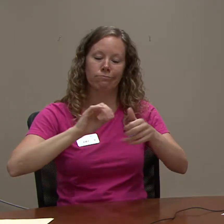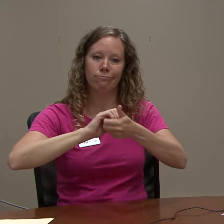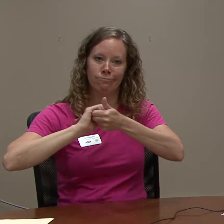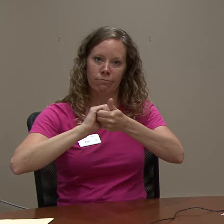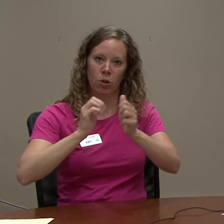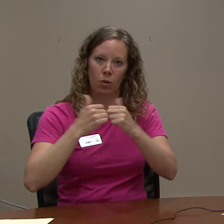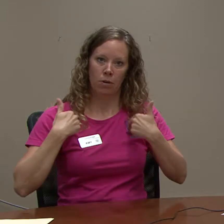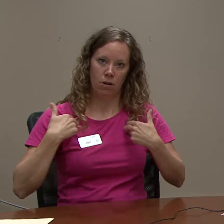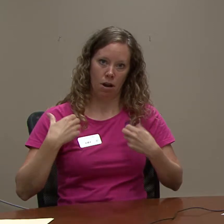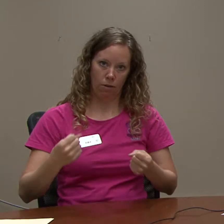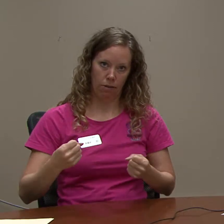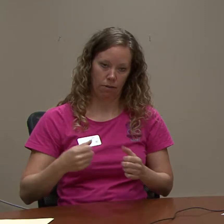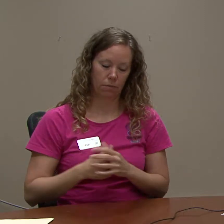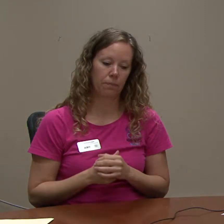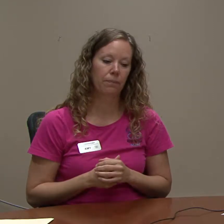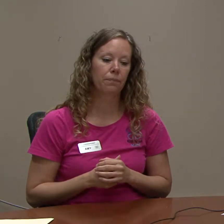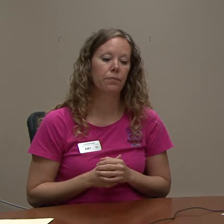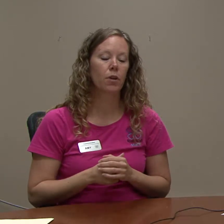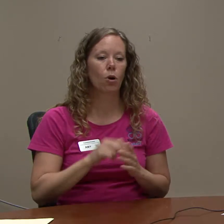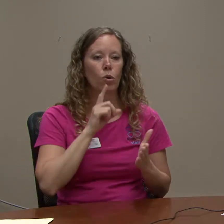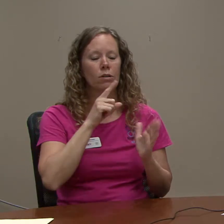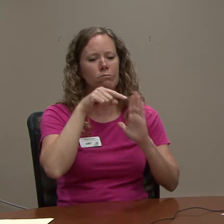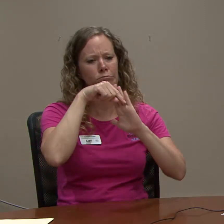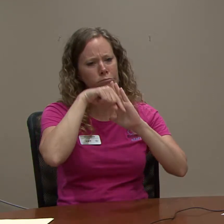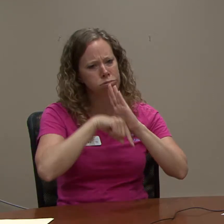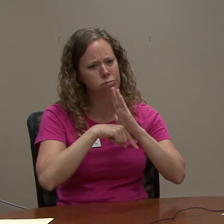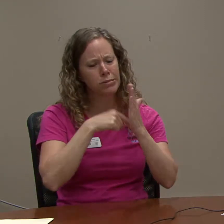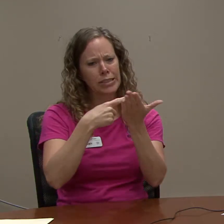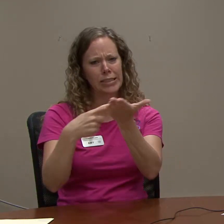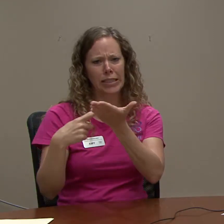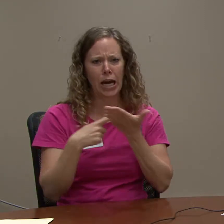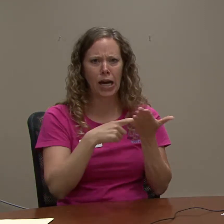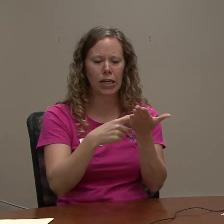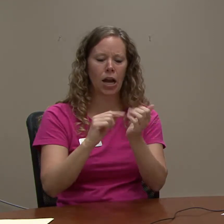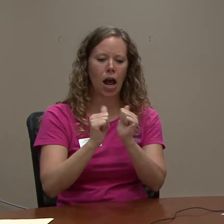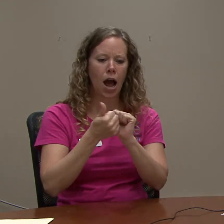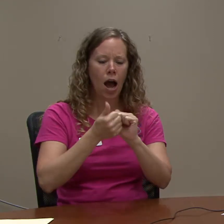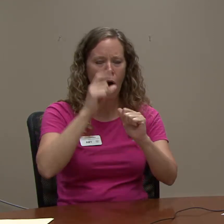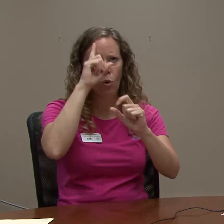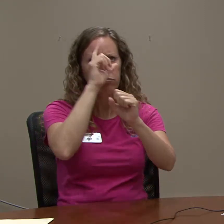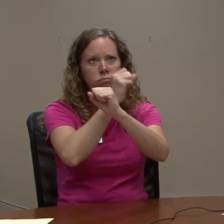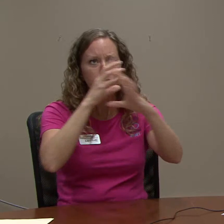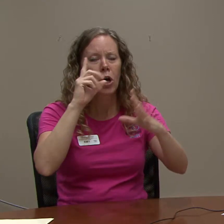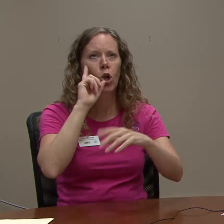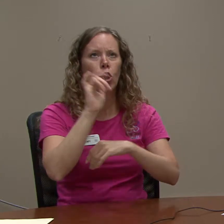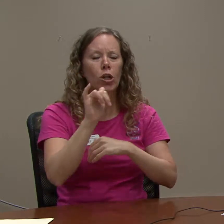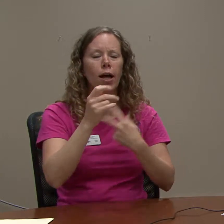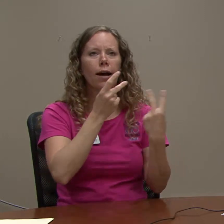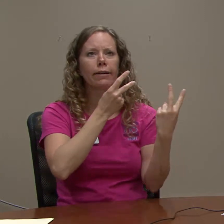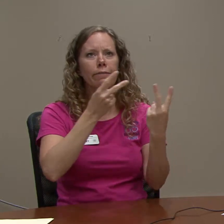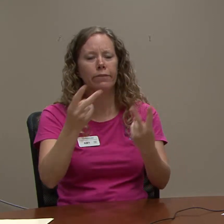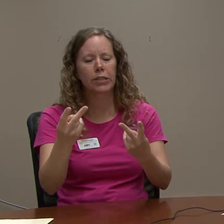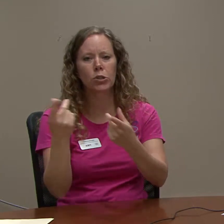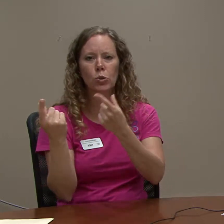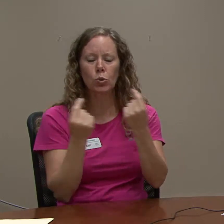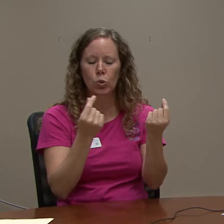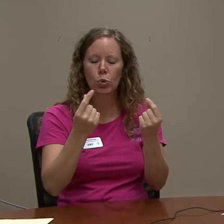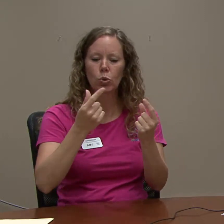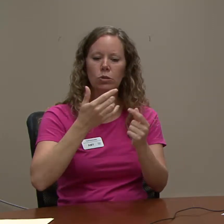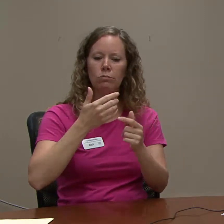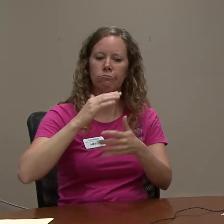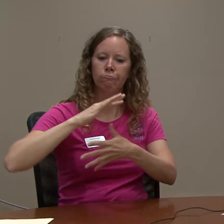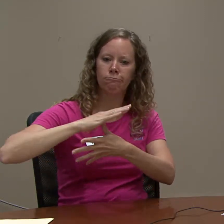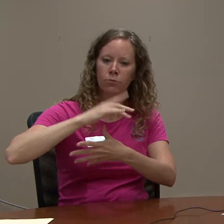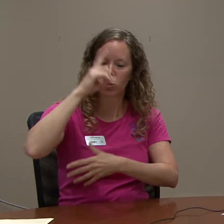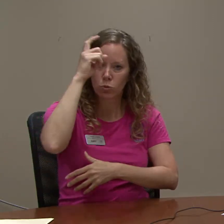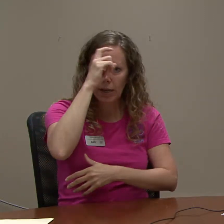So we had extensive discussions on how we were going to manage our visits, what would be the best for the residents, for